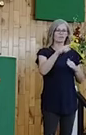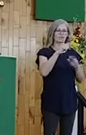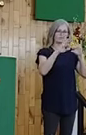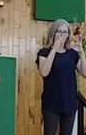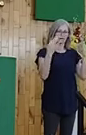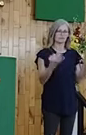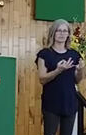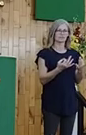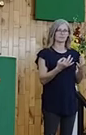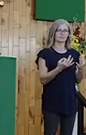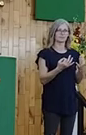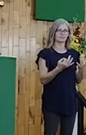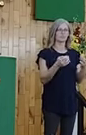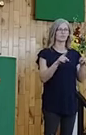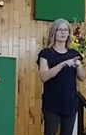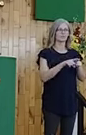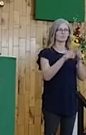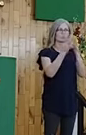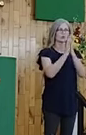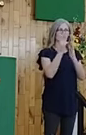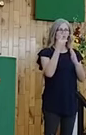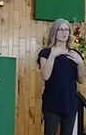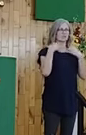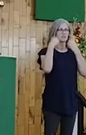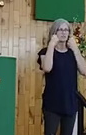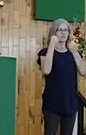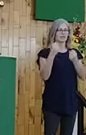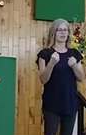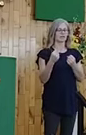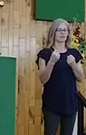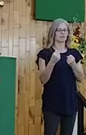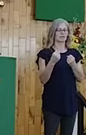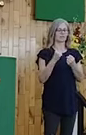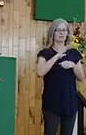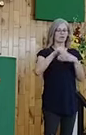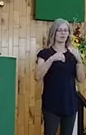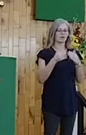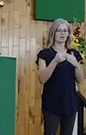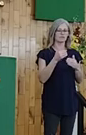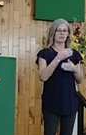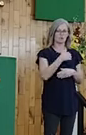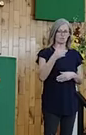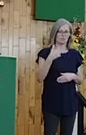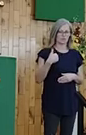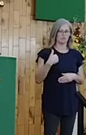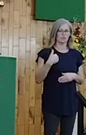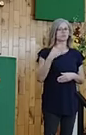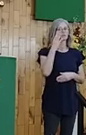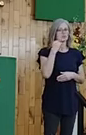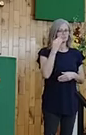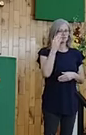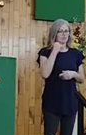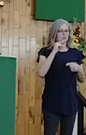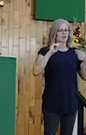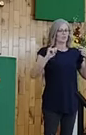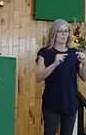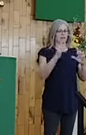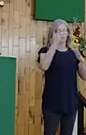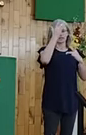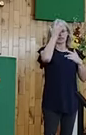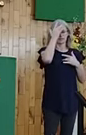their families. We also pray for the healing and recovery of all our parishioners experiencing